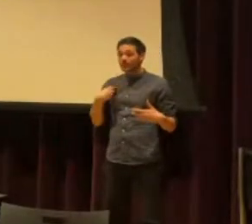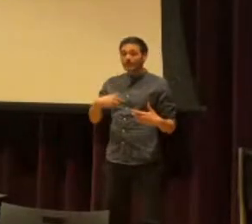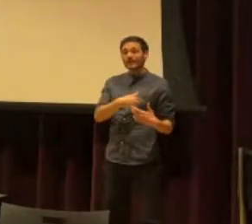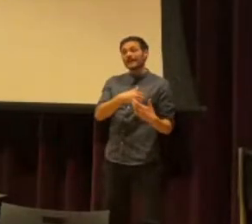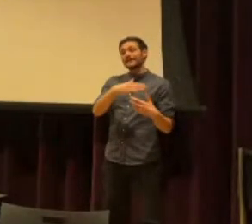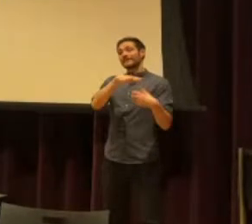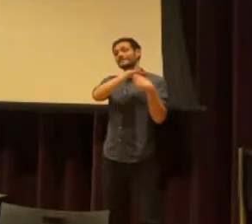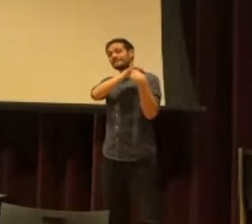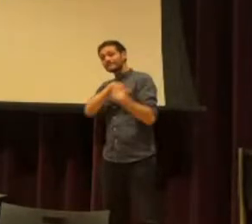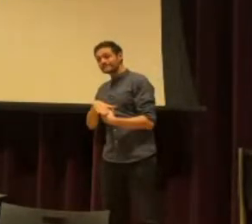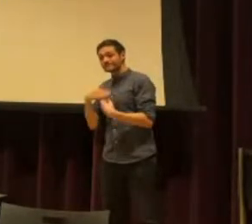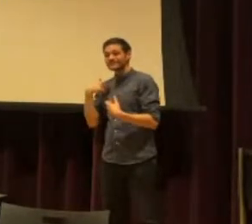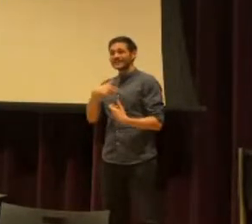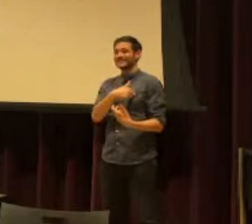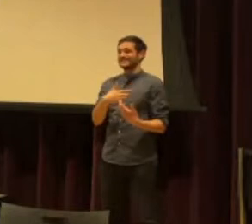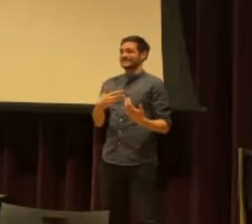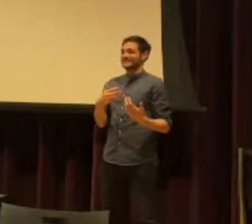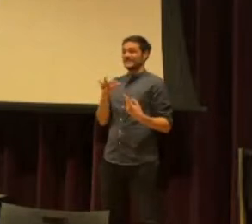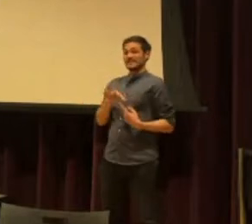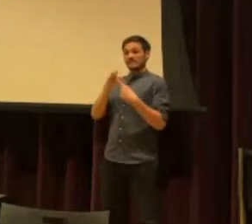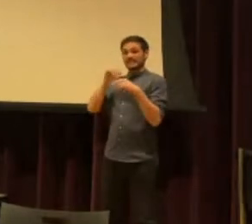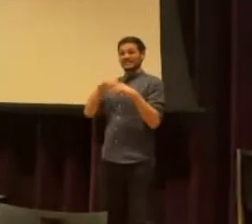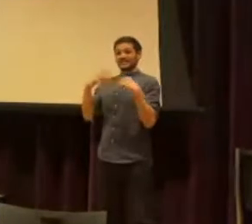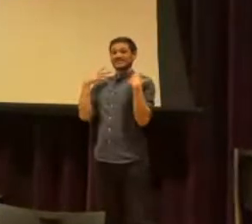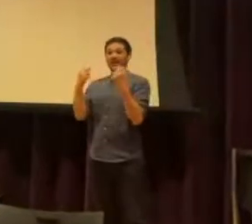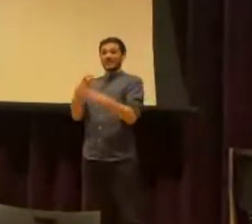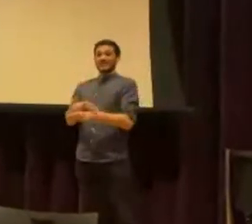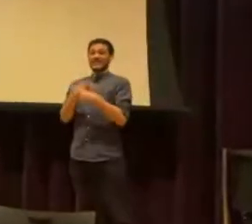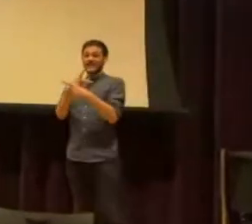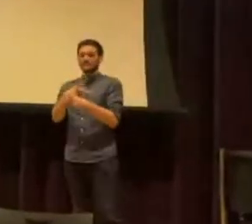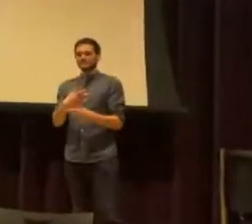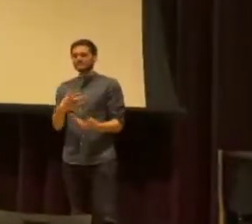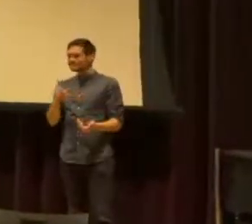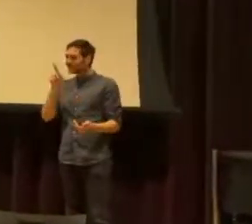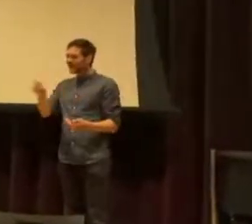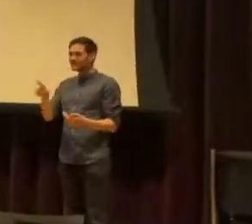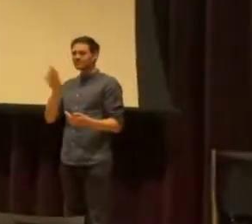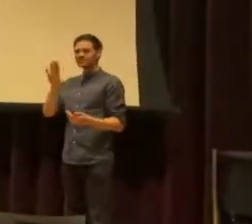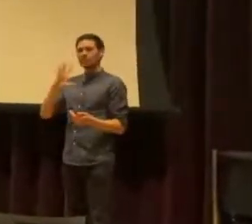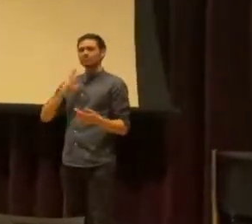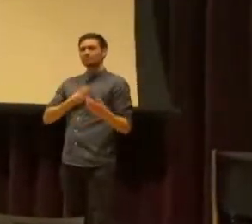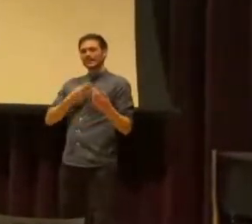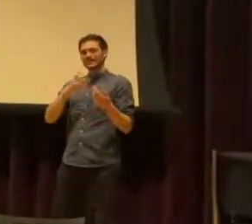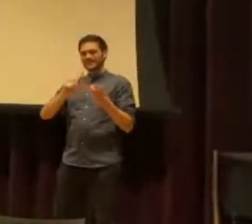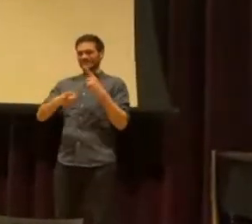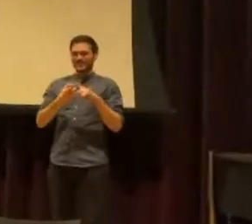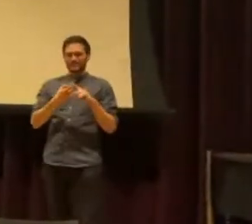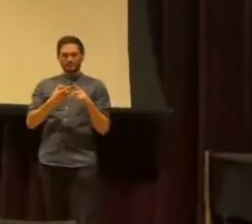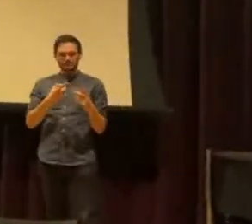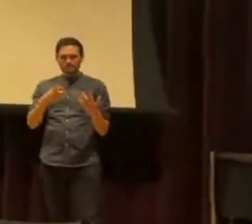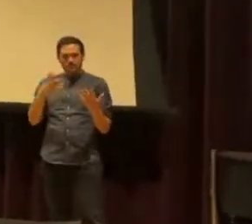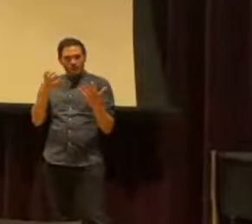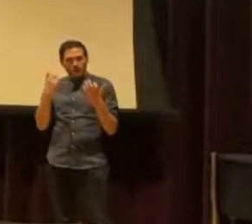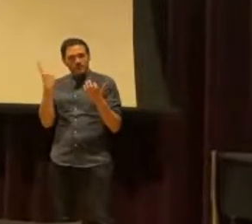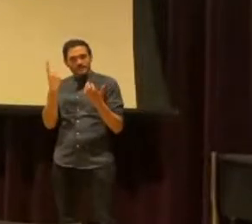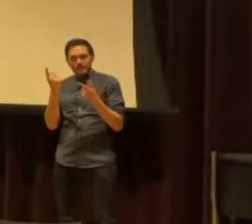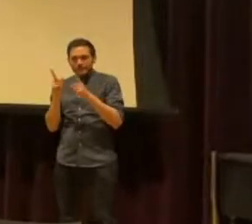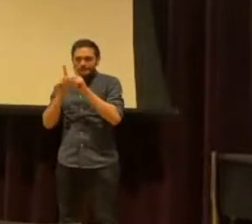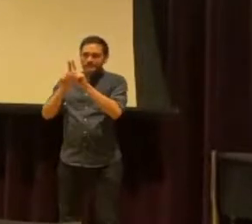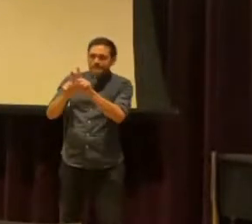within healthcare, ask your trans friends if they need someone to take them to the doctor. Ask